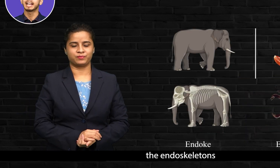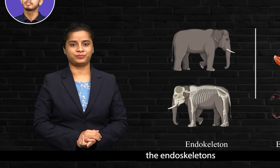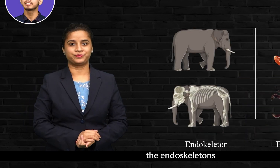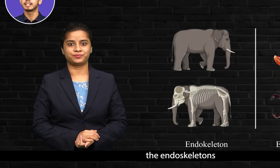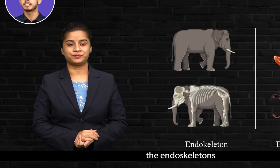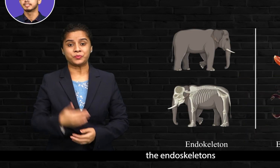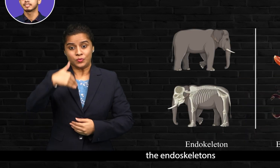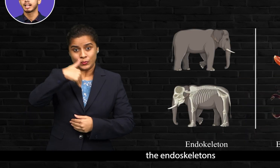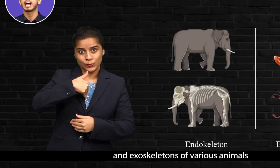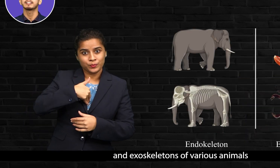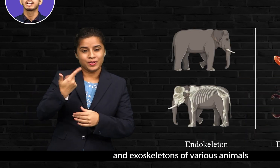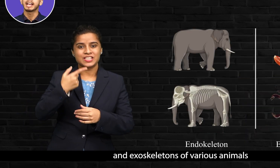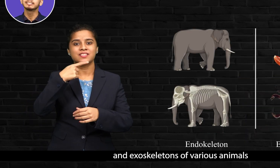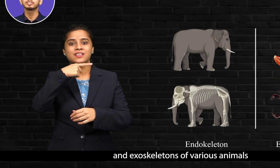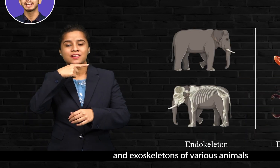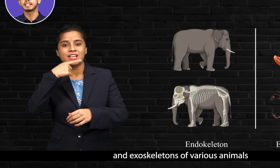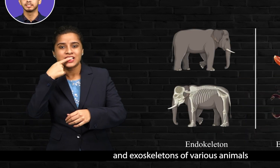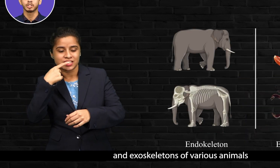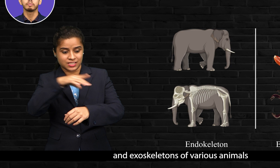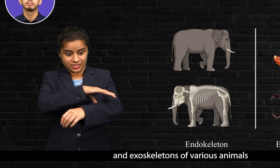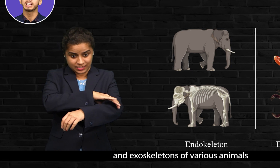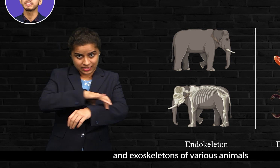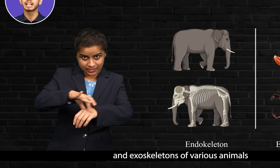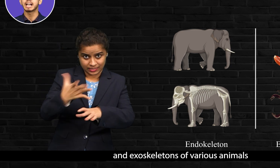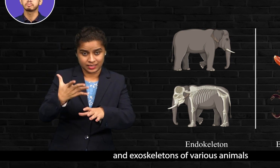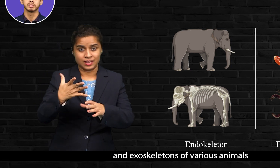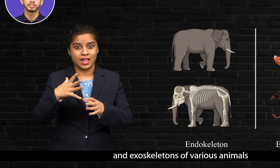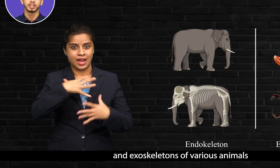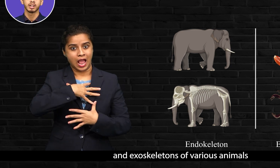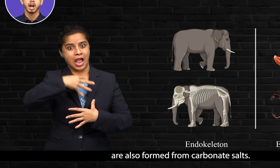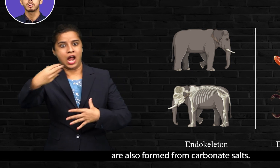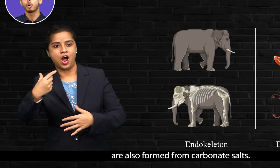The endoskeletons and exoskeletons of various